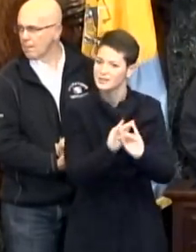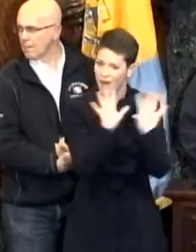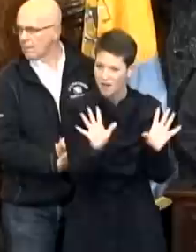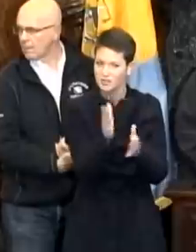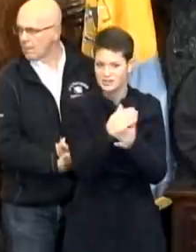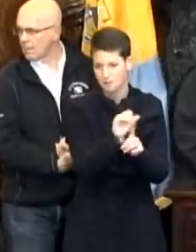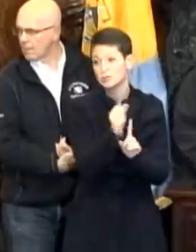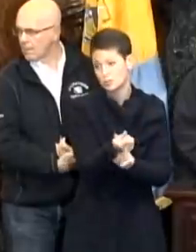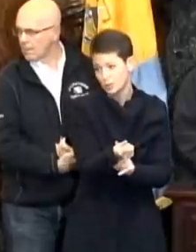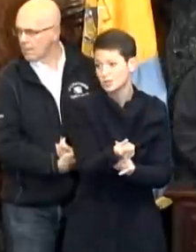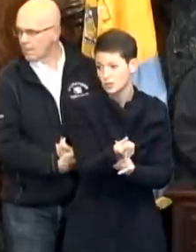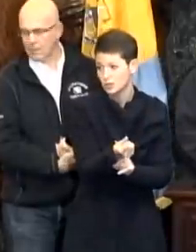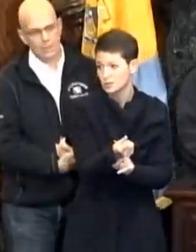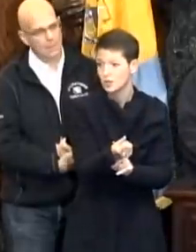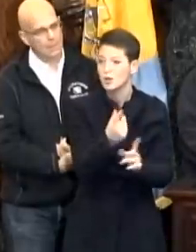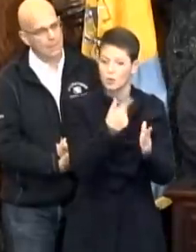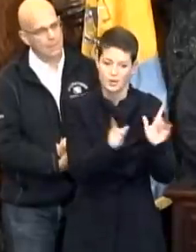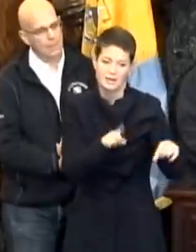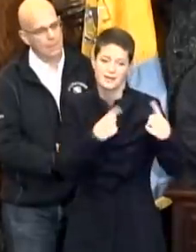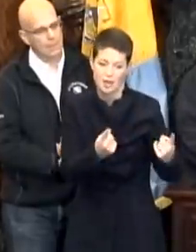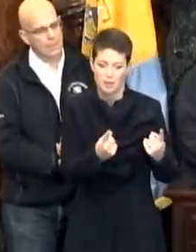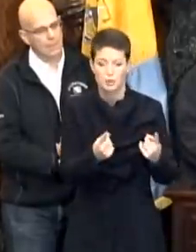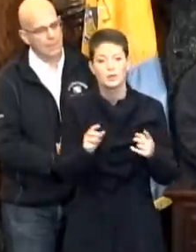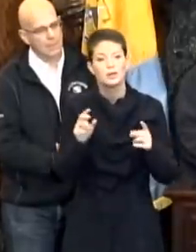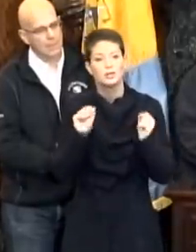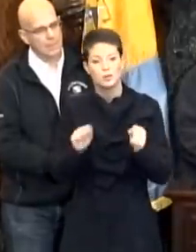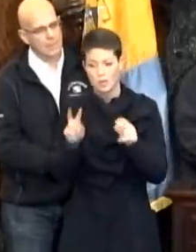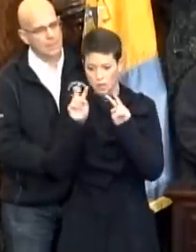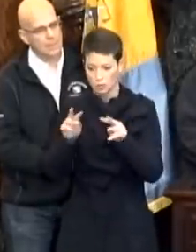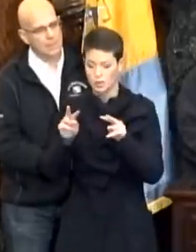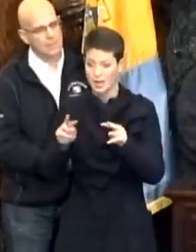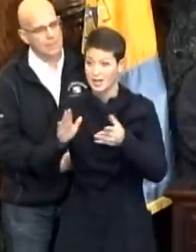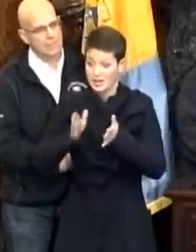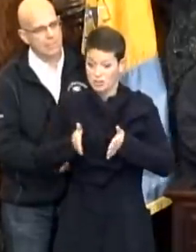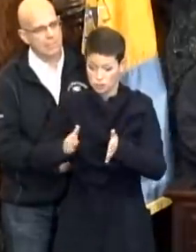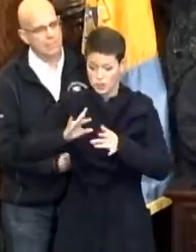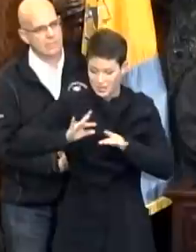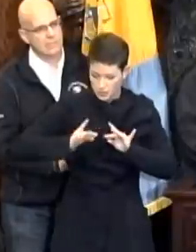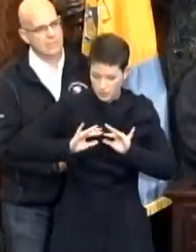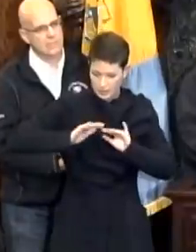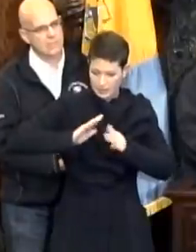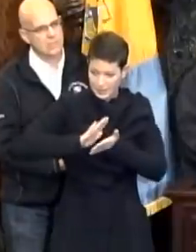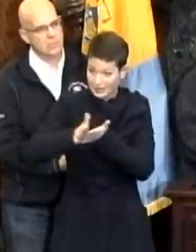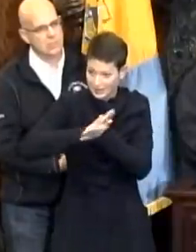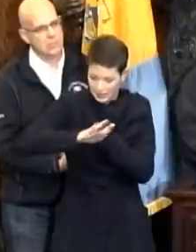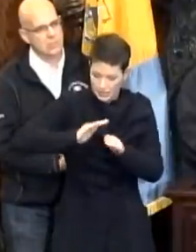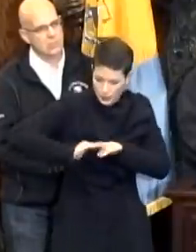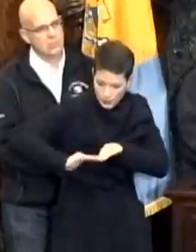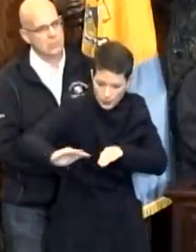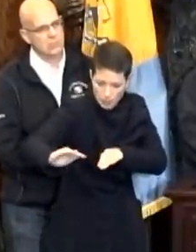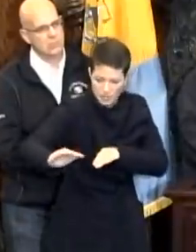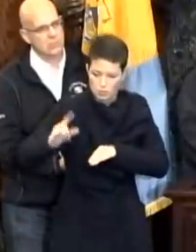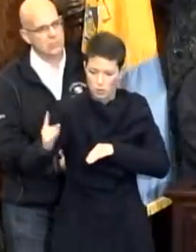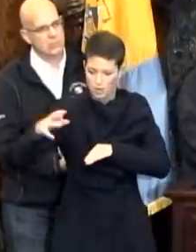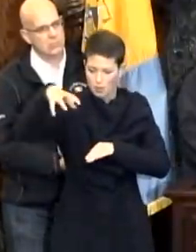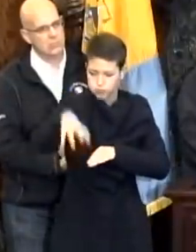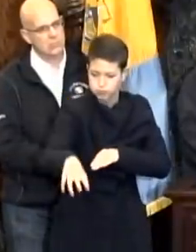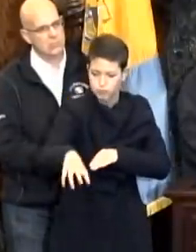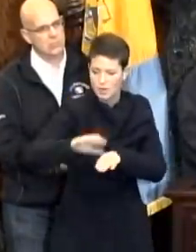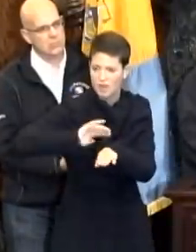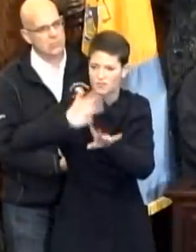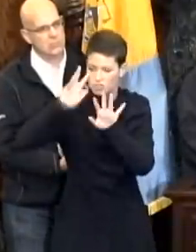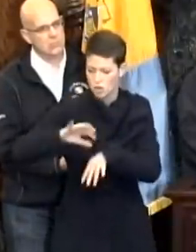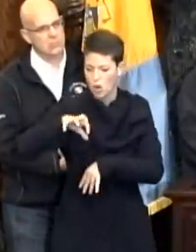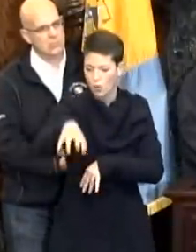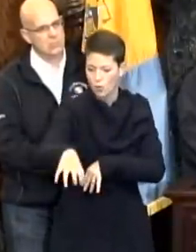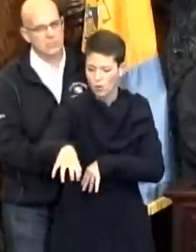some instances, you know, what has happened. You can look at a pretty clear street, and then all of a sudden, there's one little patch of snow